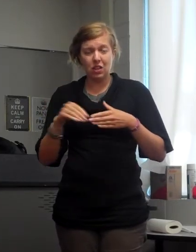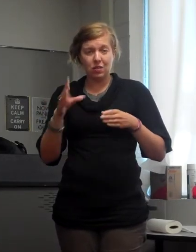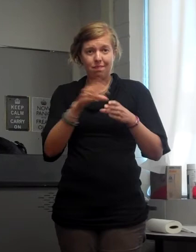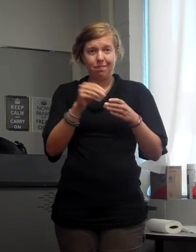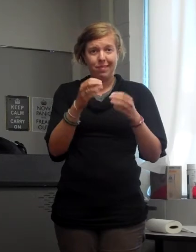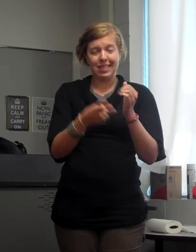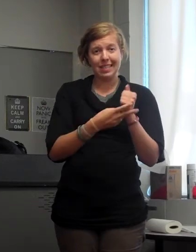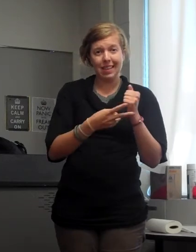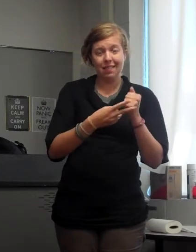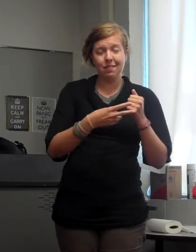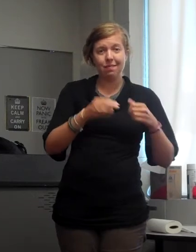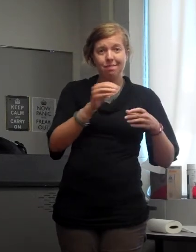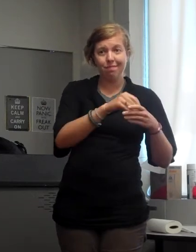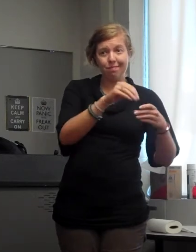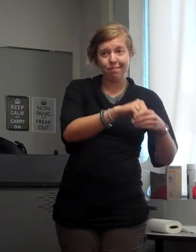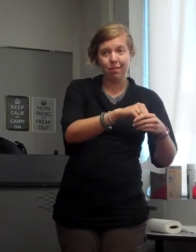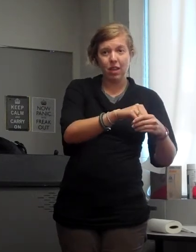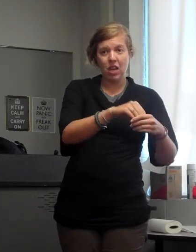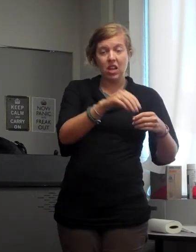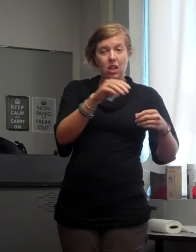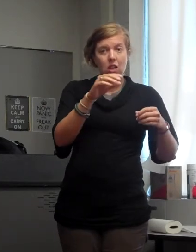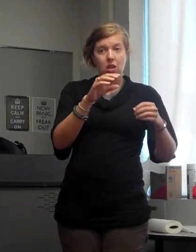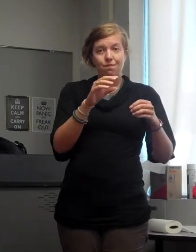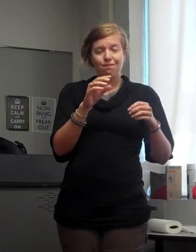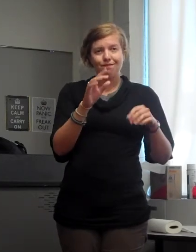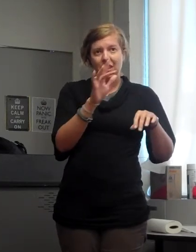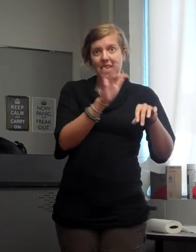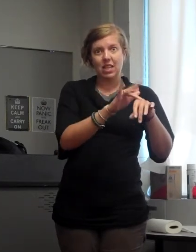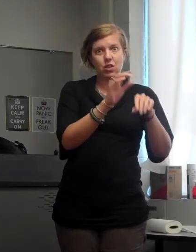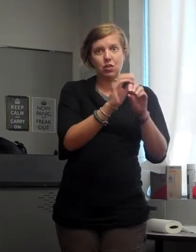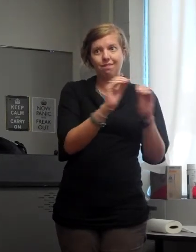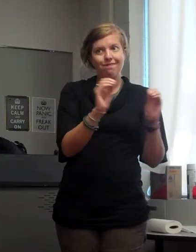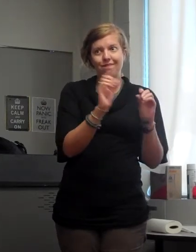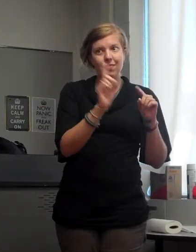touch that. It's only for emergency. Your tire blows, your refrigerator quits working.